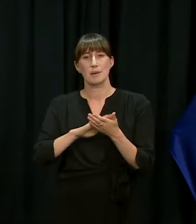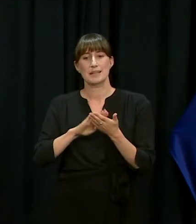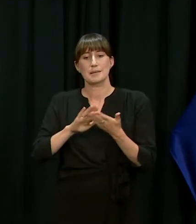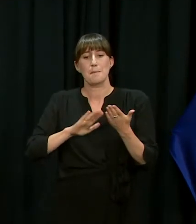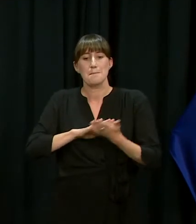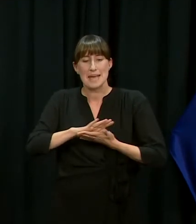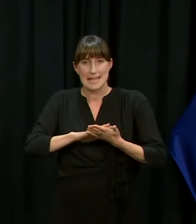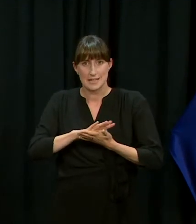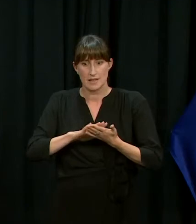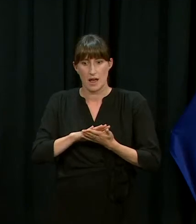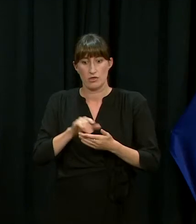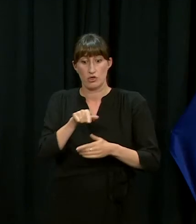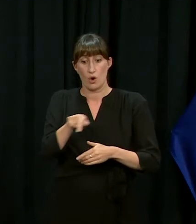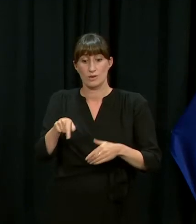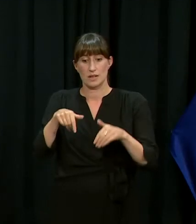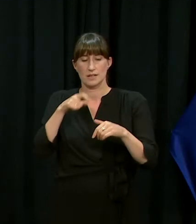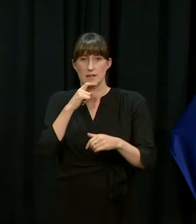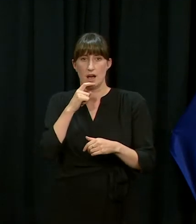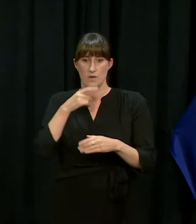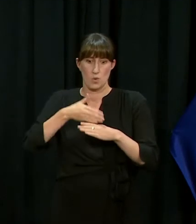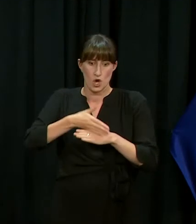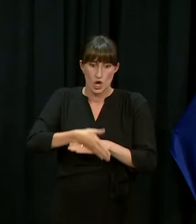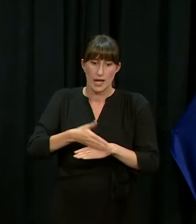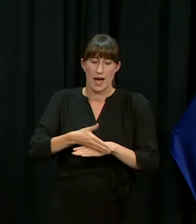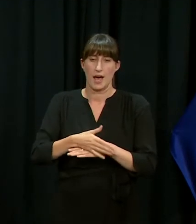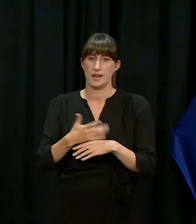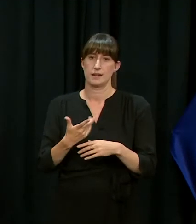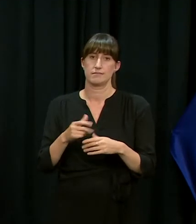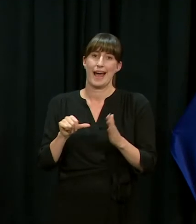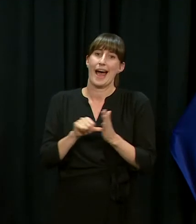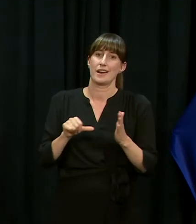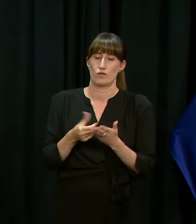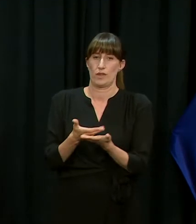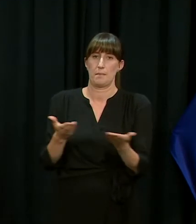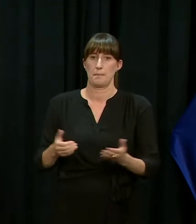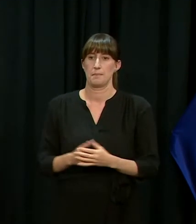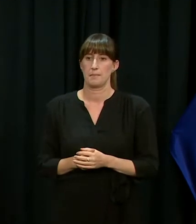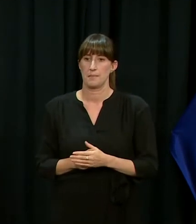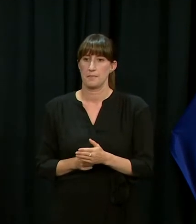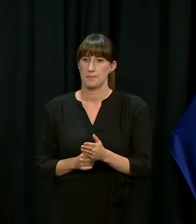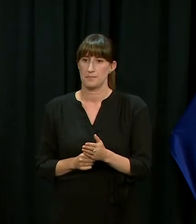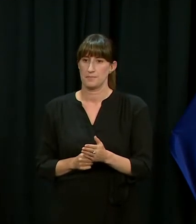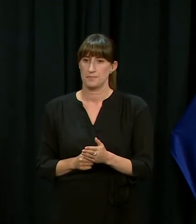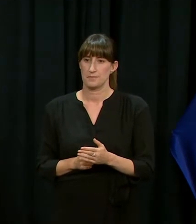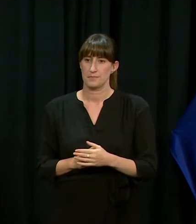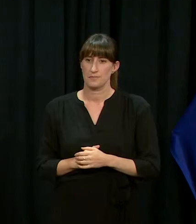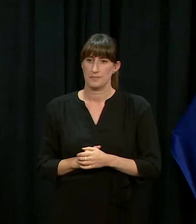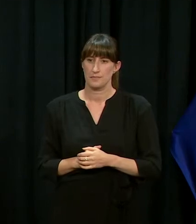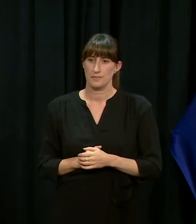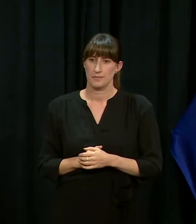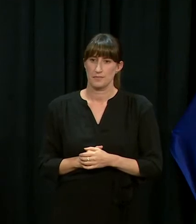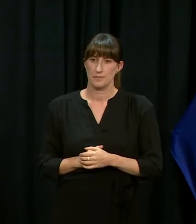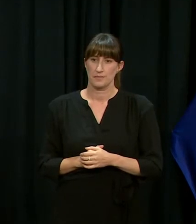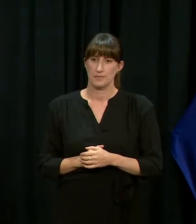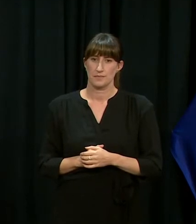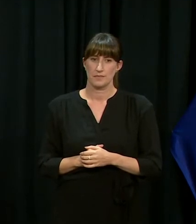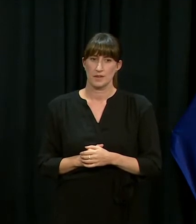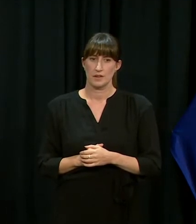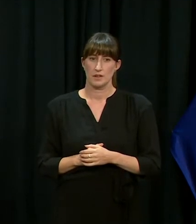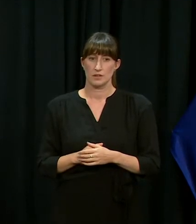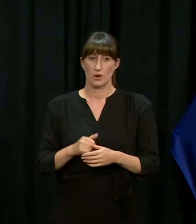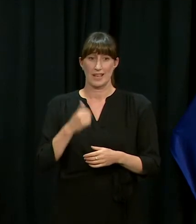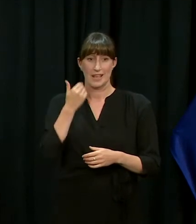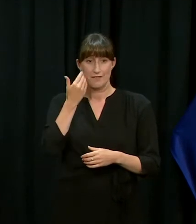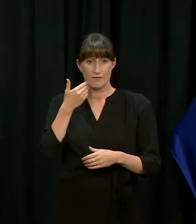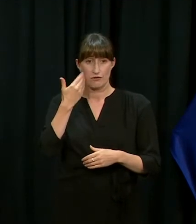from the border, or seemingly from the border in this case, every month or so, quite a while now. Is that kind of just going to be the case going forward? That you can never